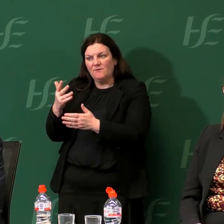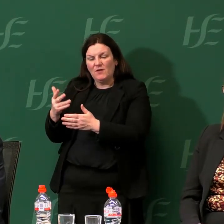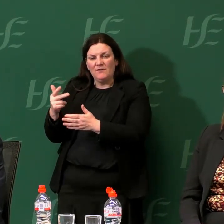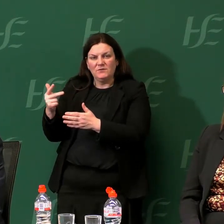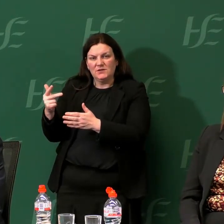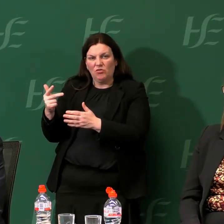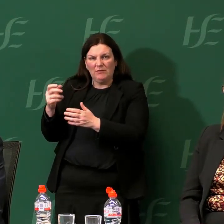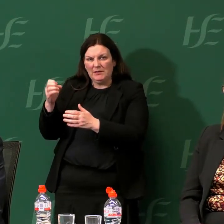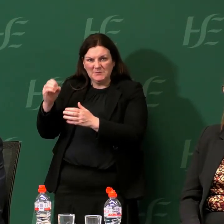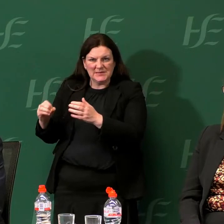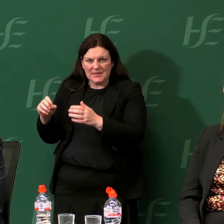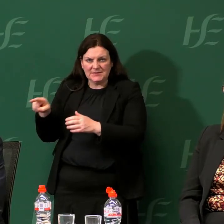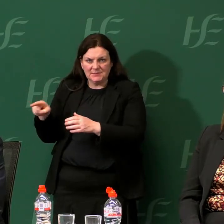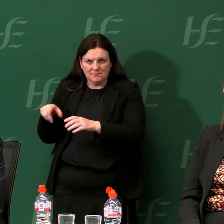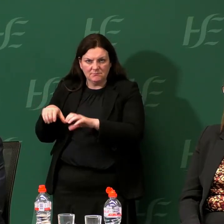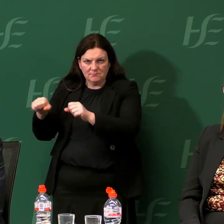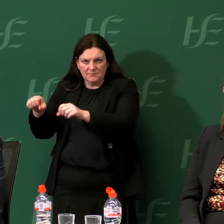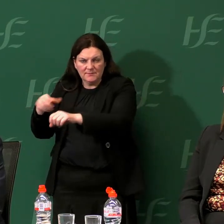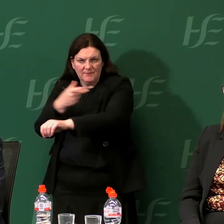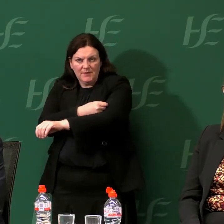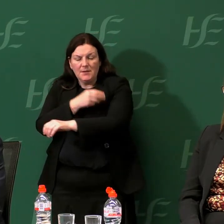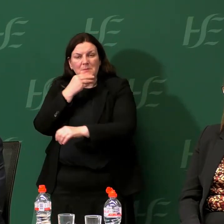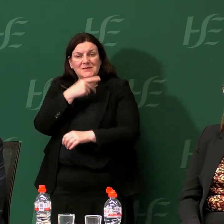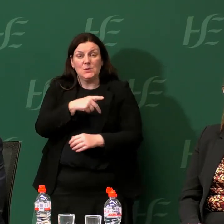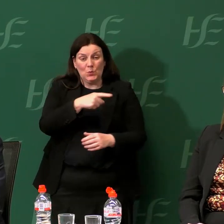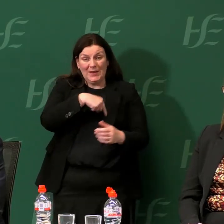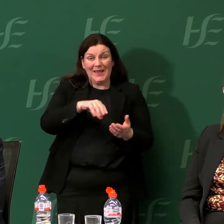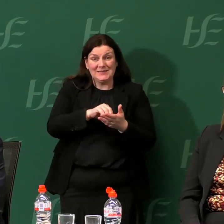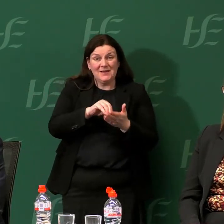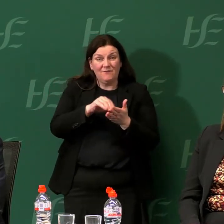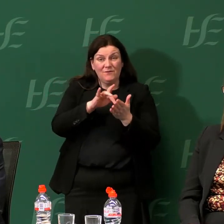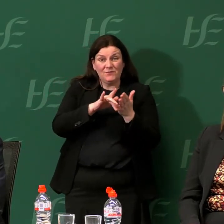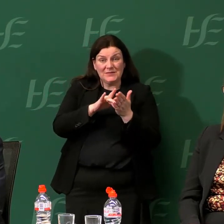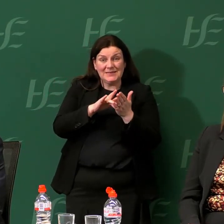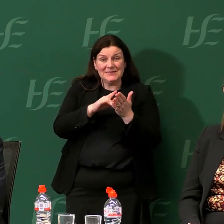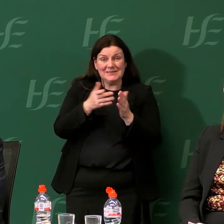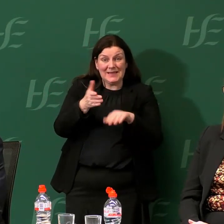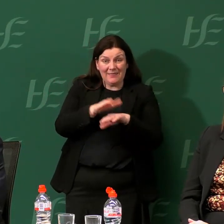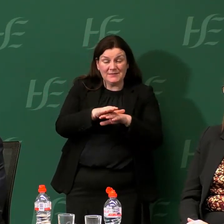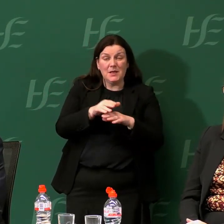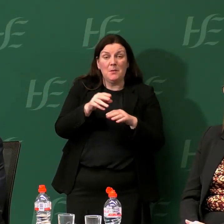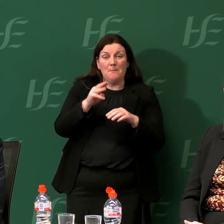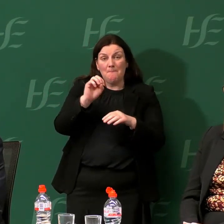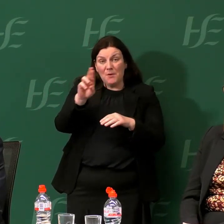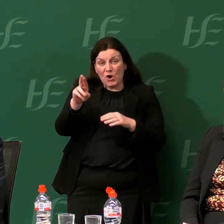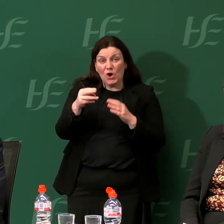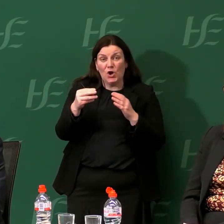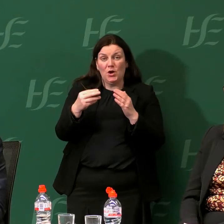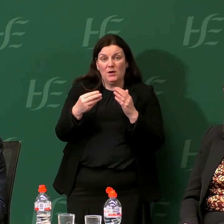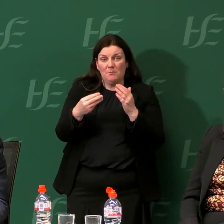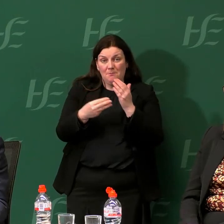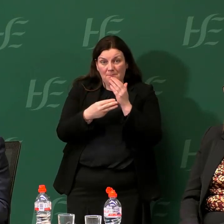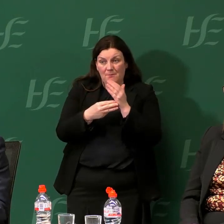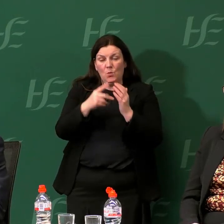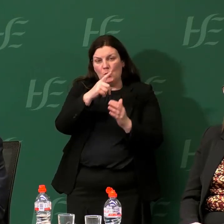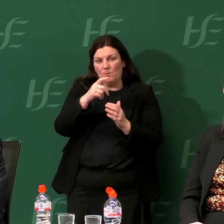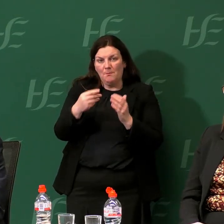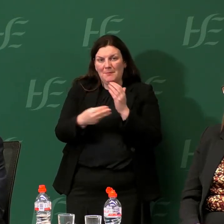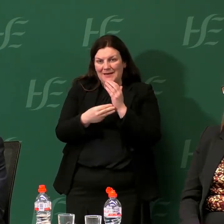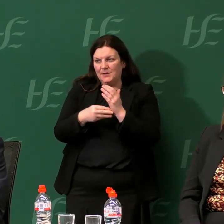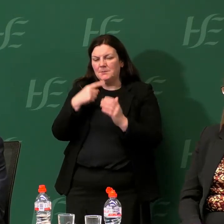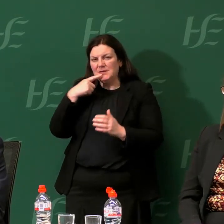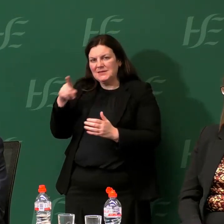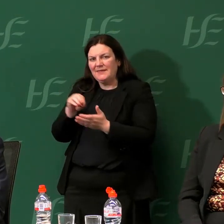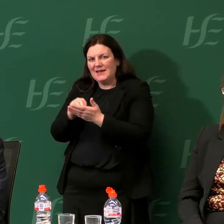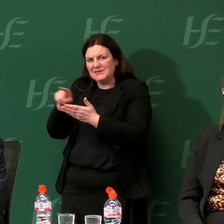per million, and they had 260 deaths per million, so 16 times more by less